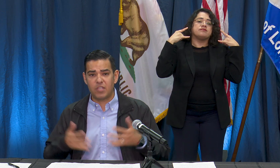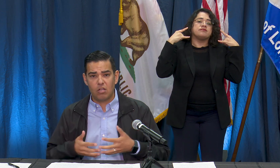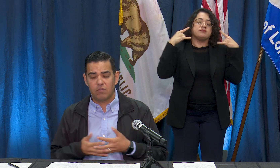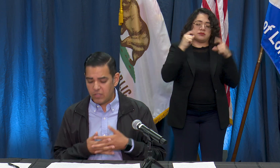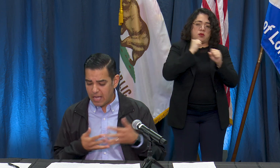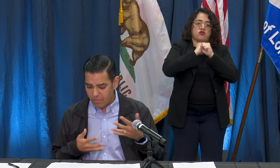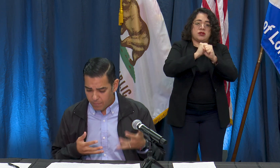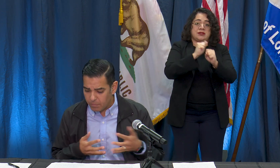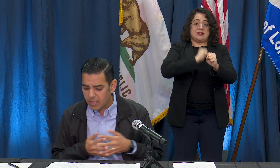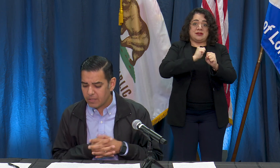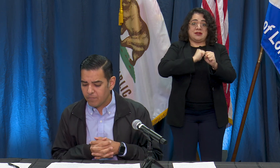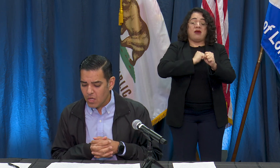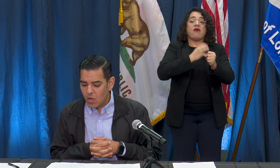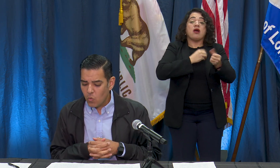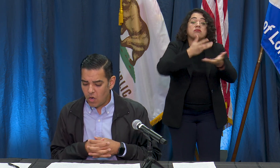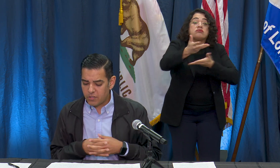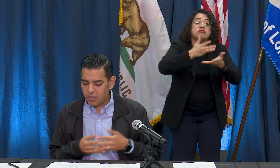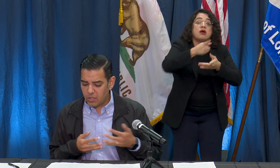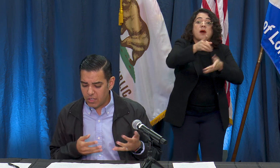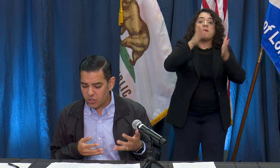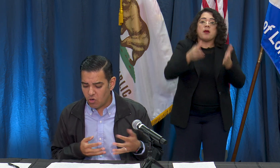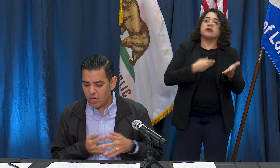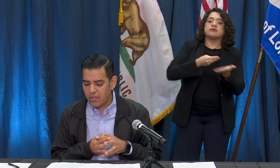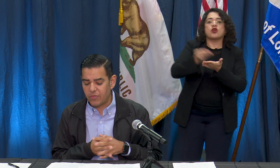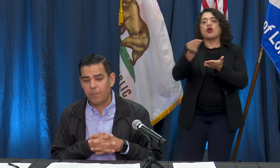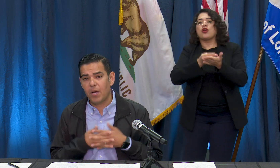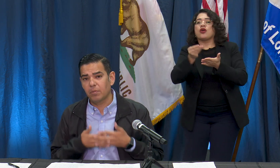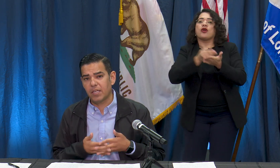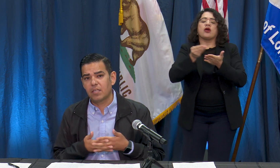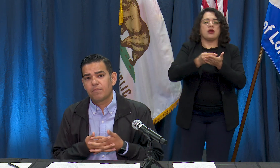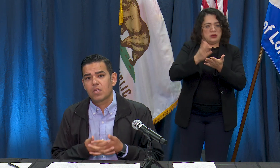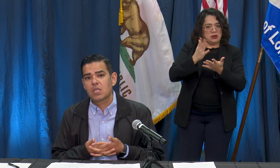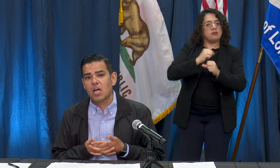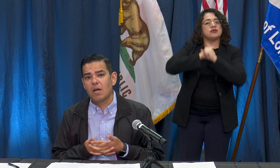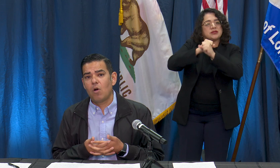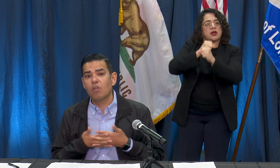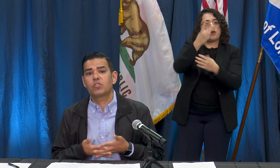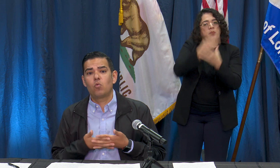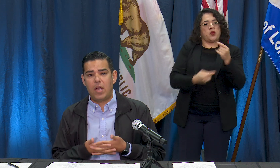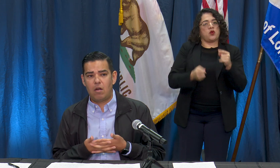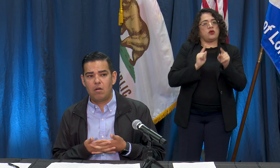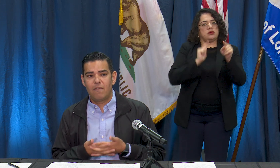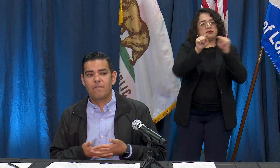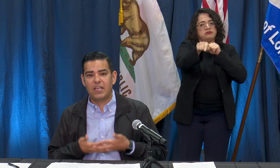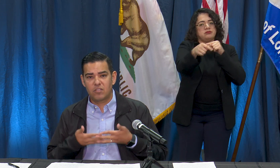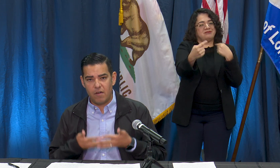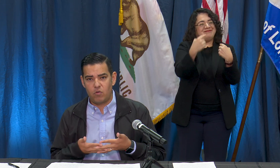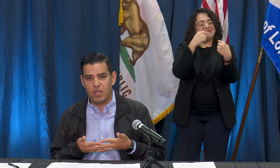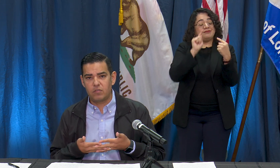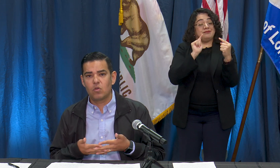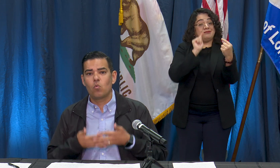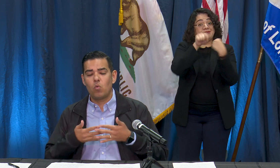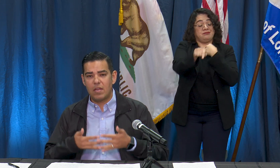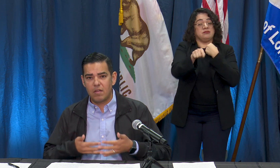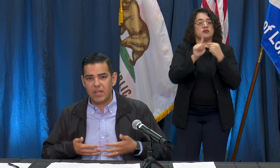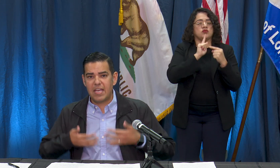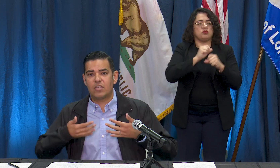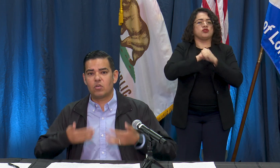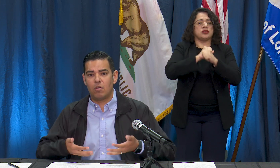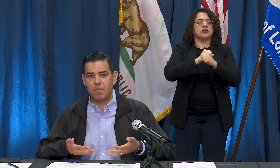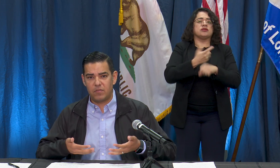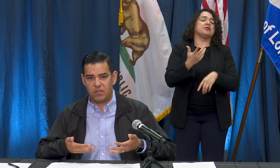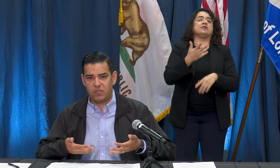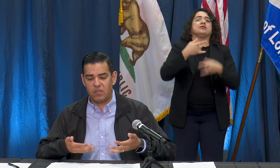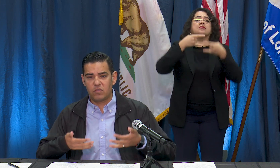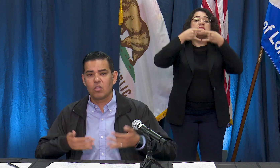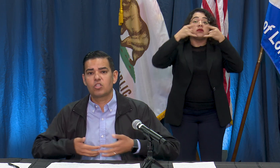protect themselves and the public. We're also ensuring that the public also wear face coverings when they